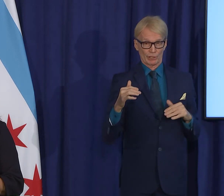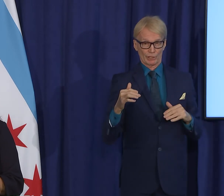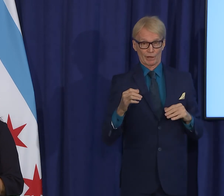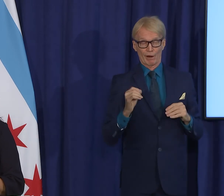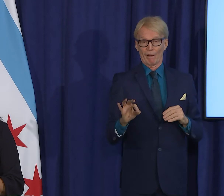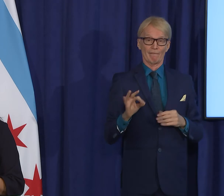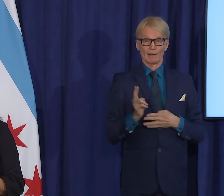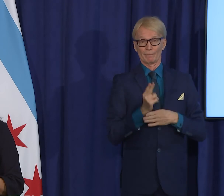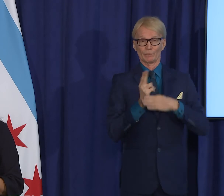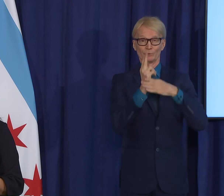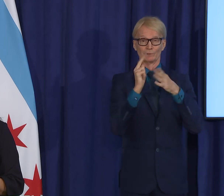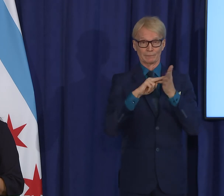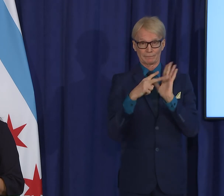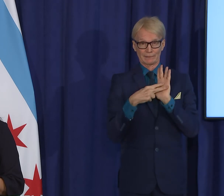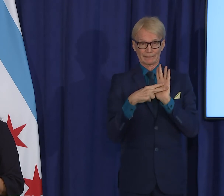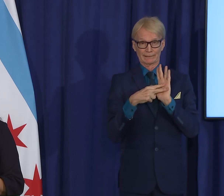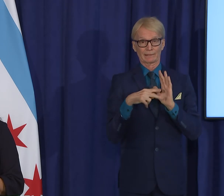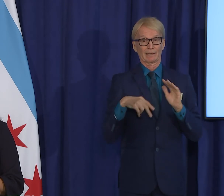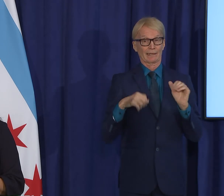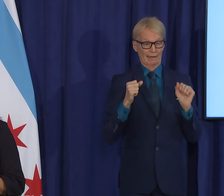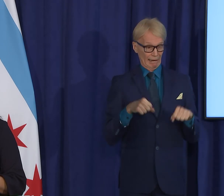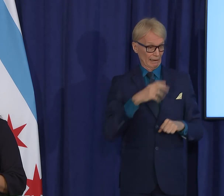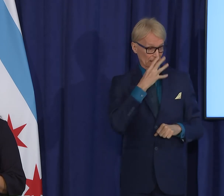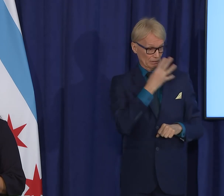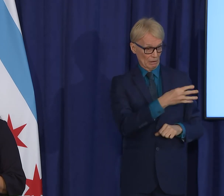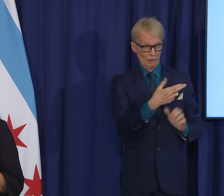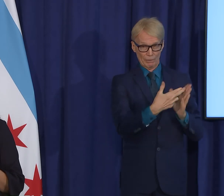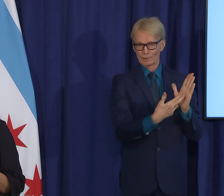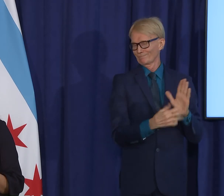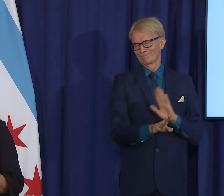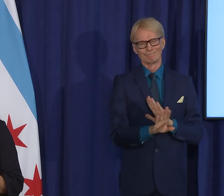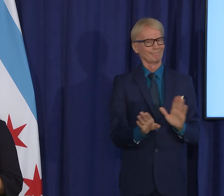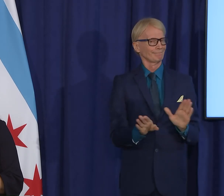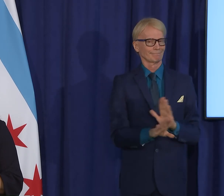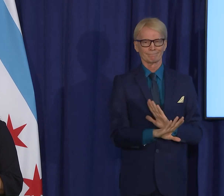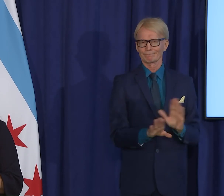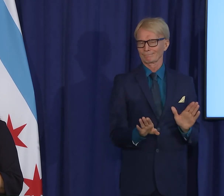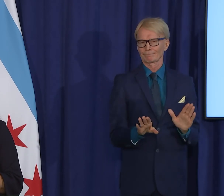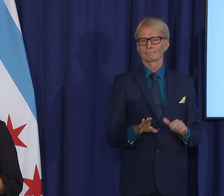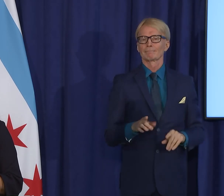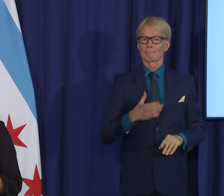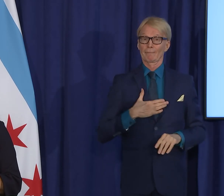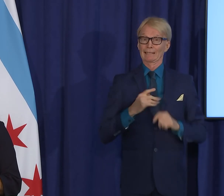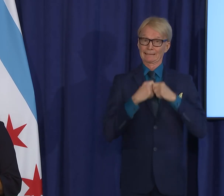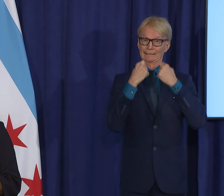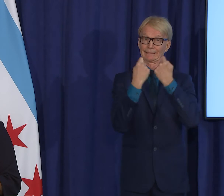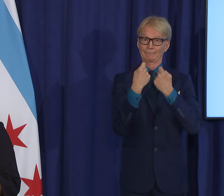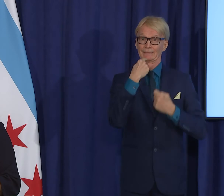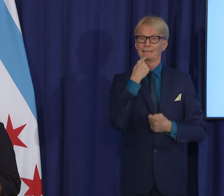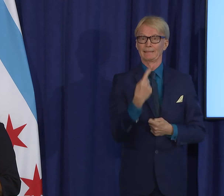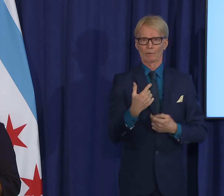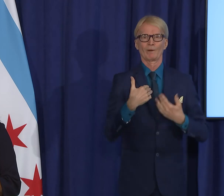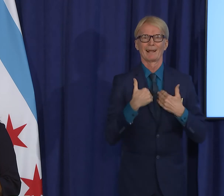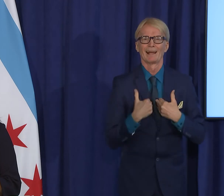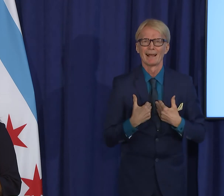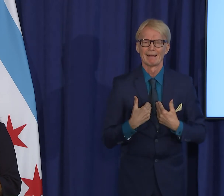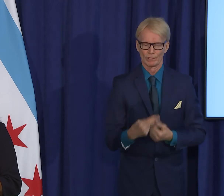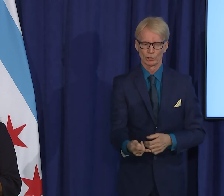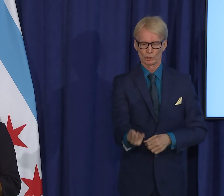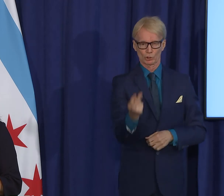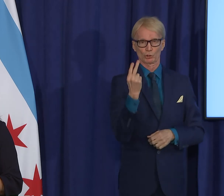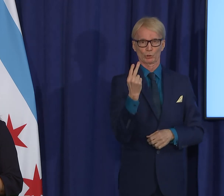excuse to disregard the safety regulations. My team, as I've stated, we have very close partnership. We have 2